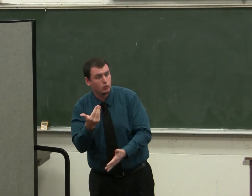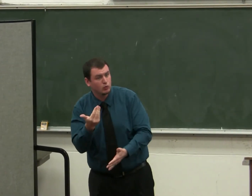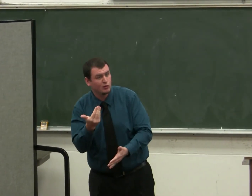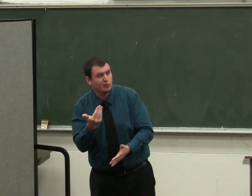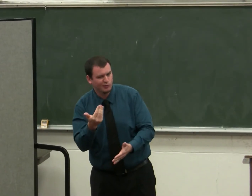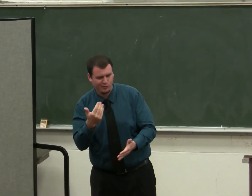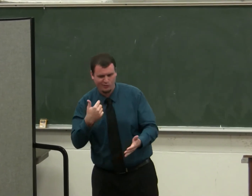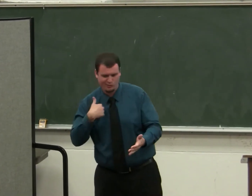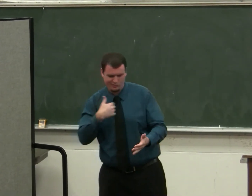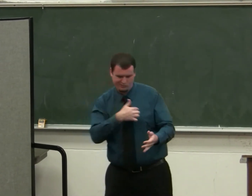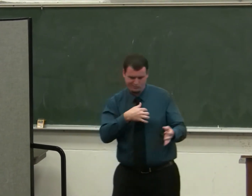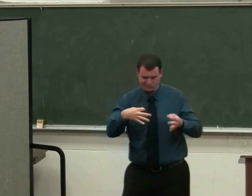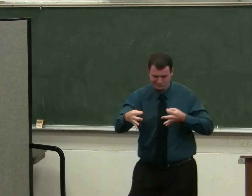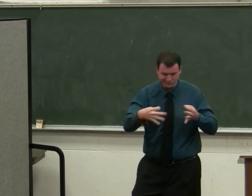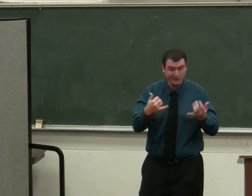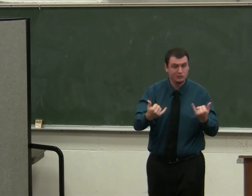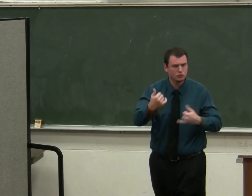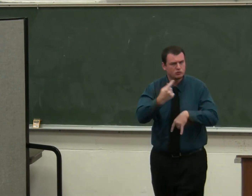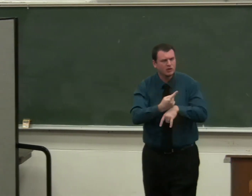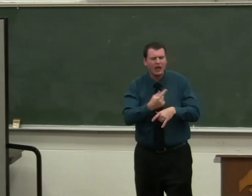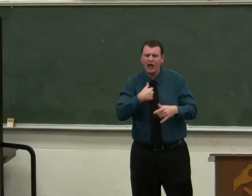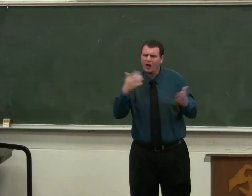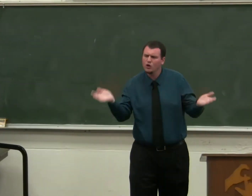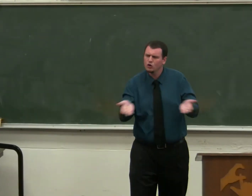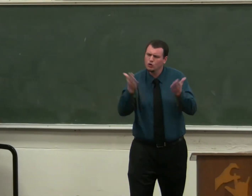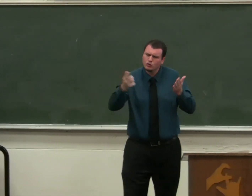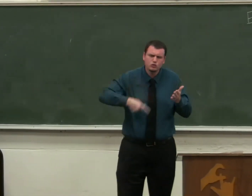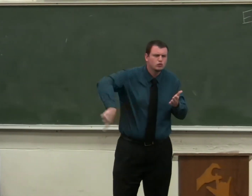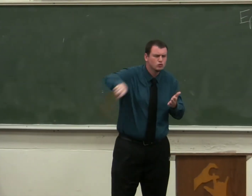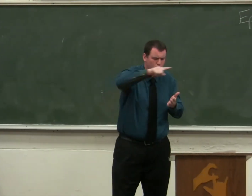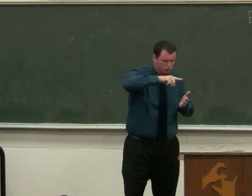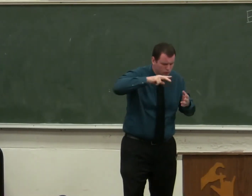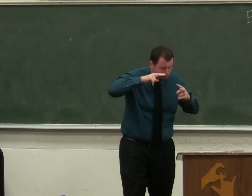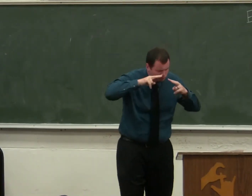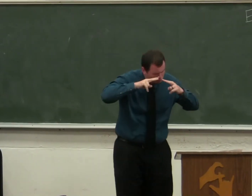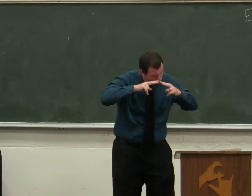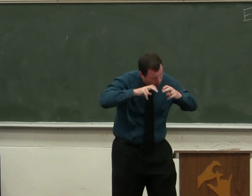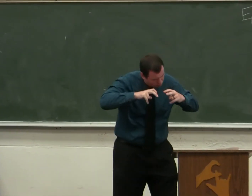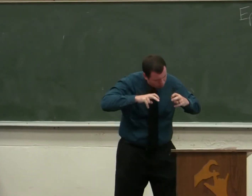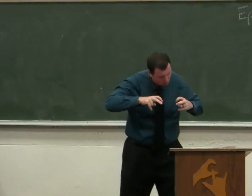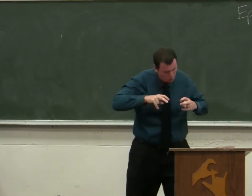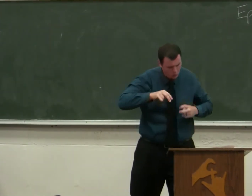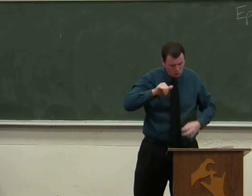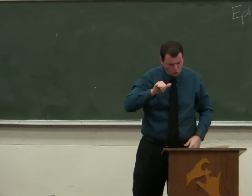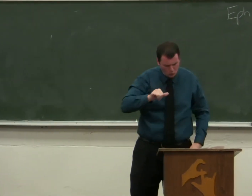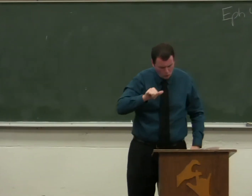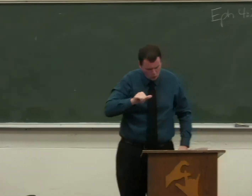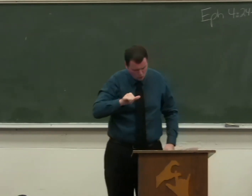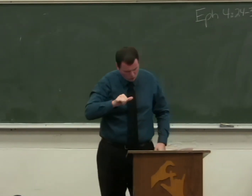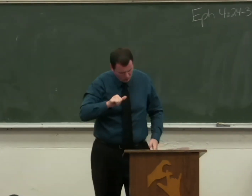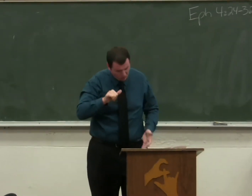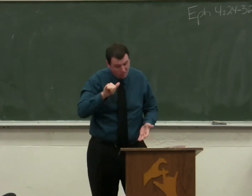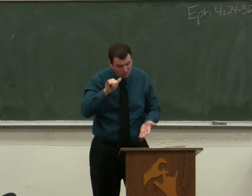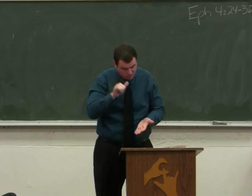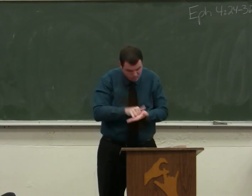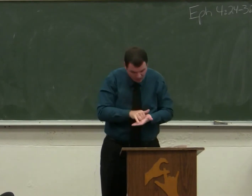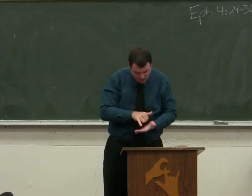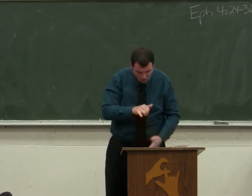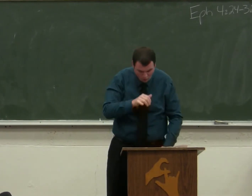new should look like. And that's what I'm going to explain here today. And I want you to look at this with me